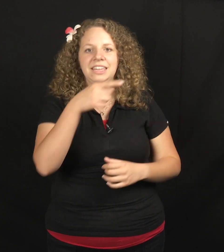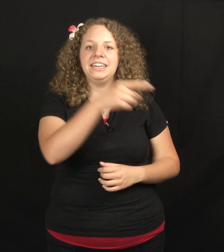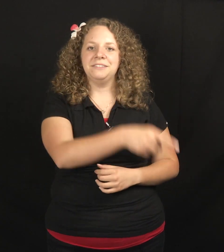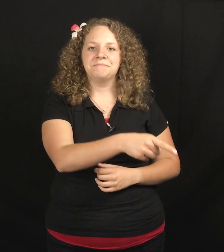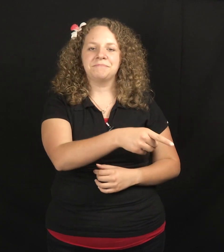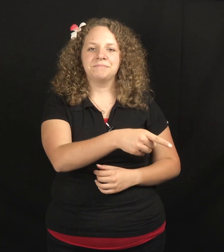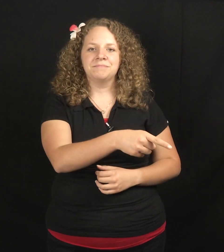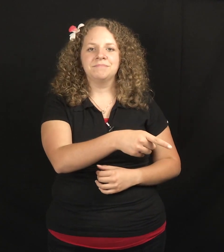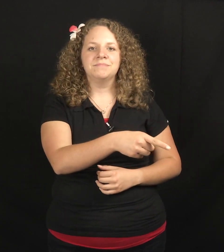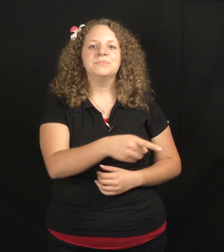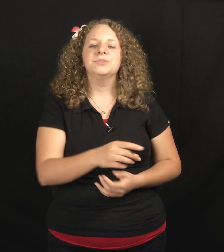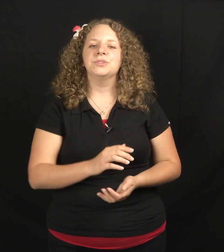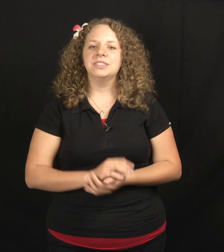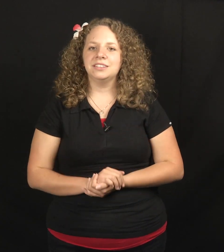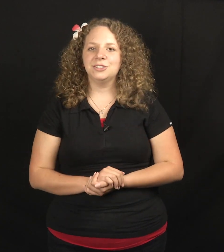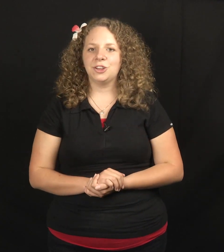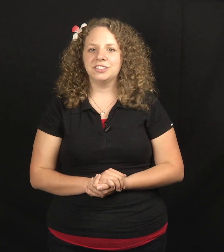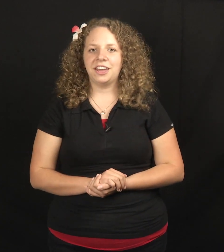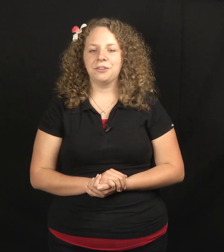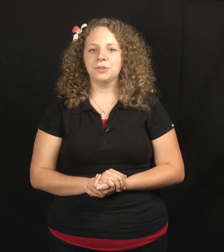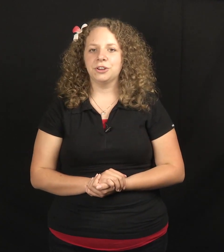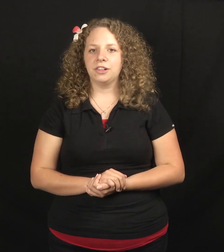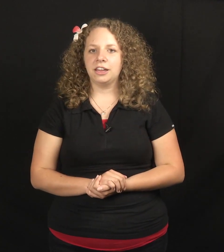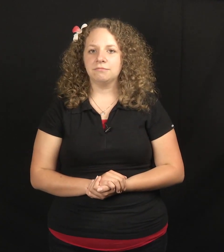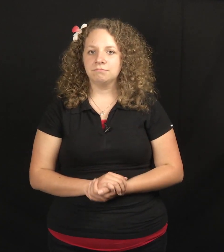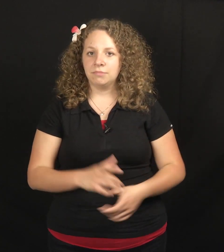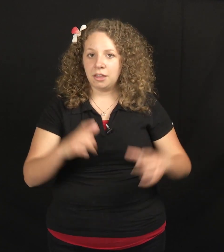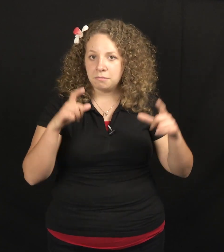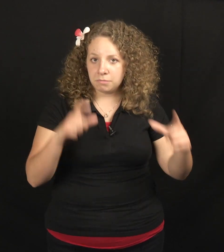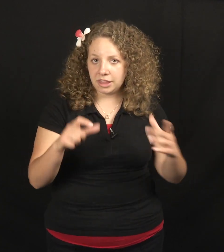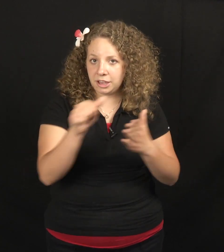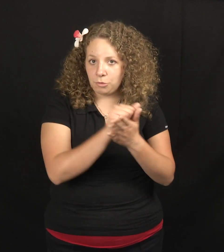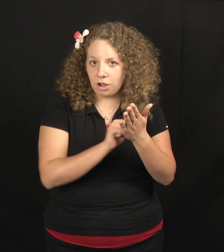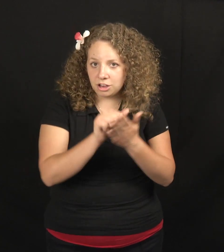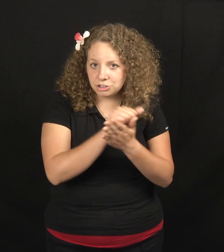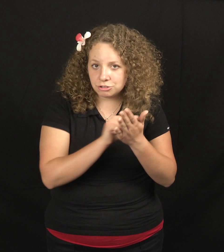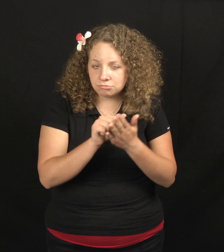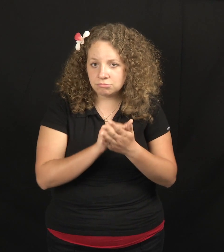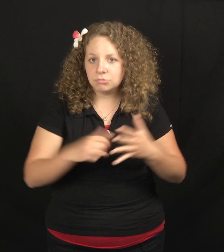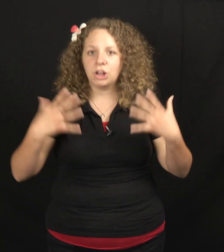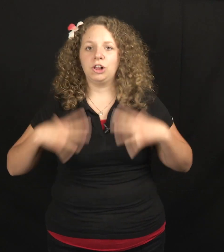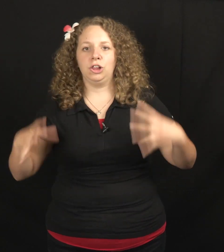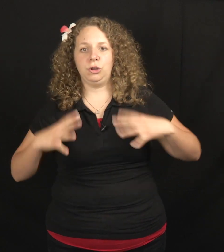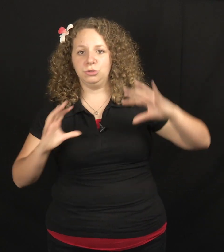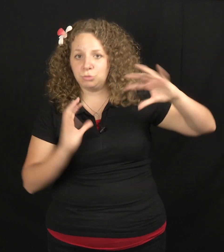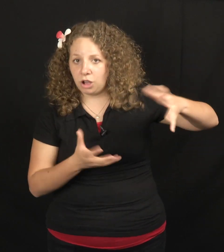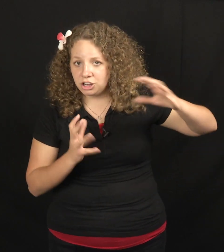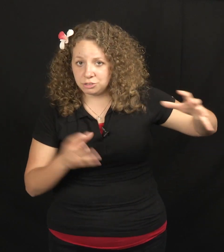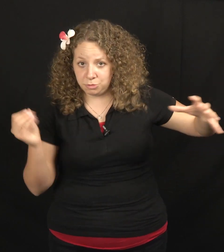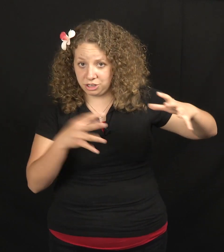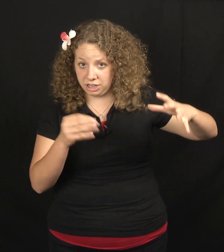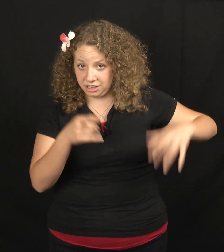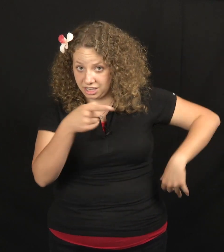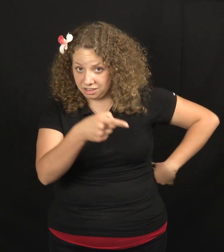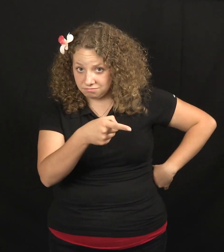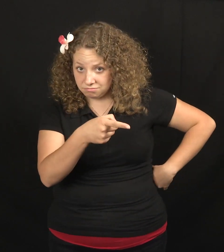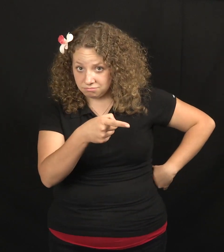he. So the sentence altogether would look like plate wash, clothes wash, put in he.